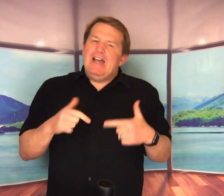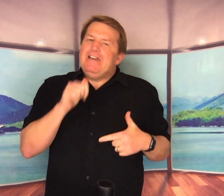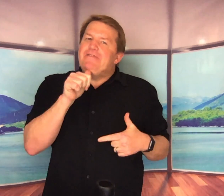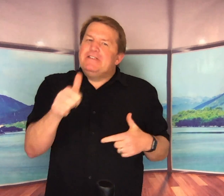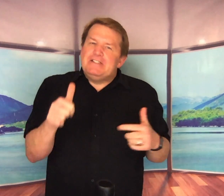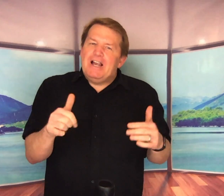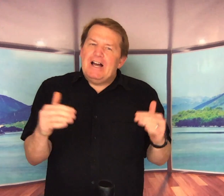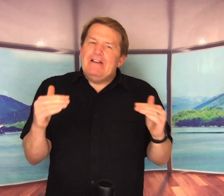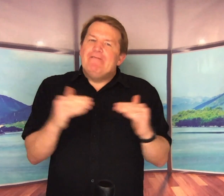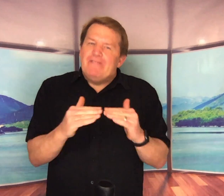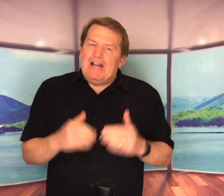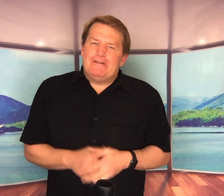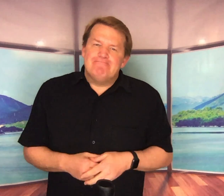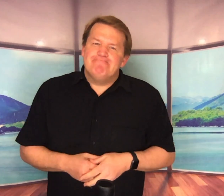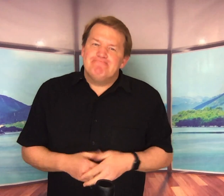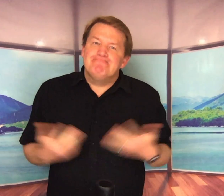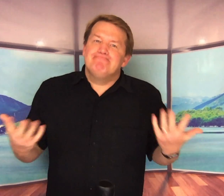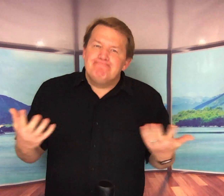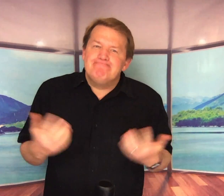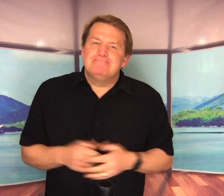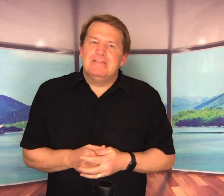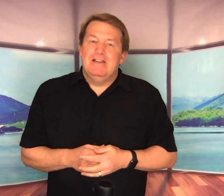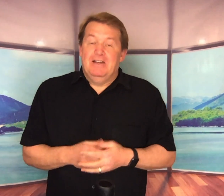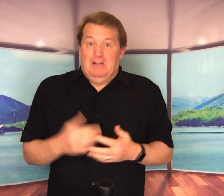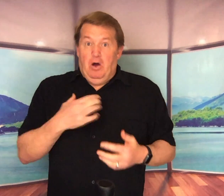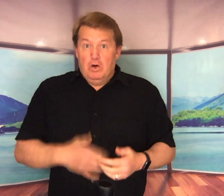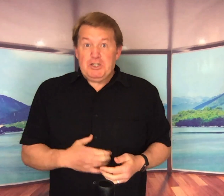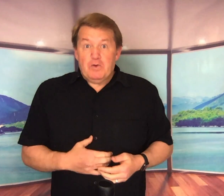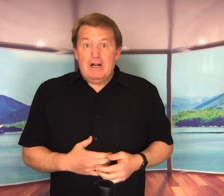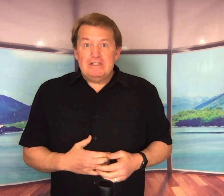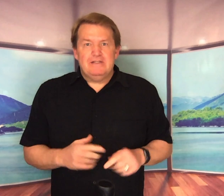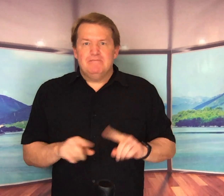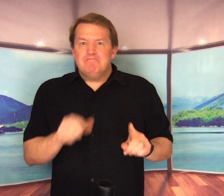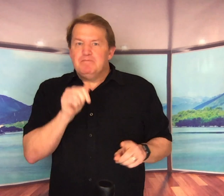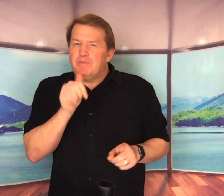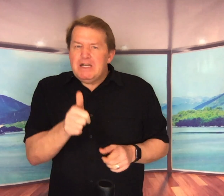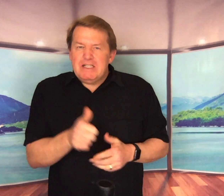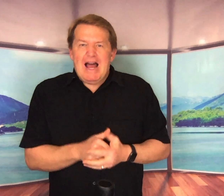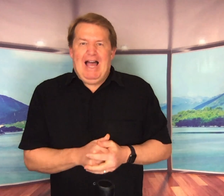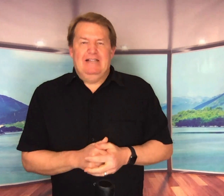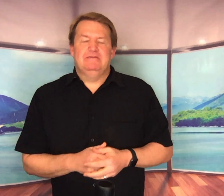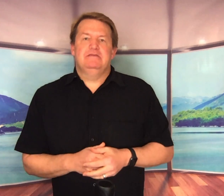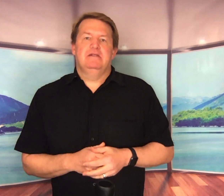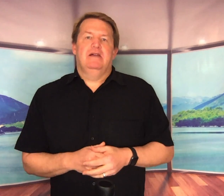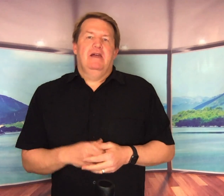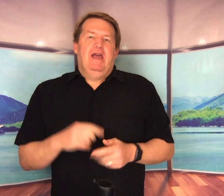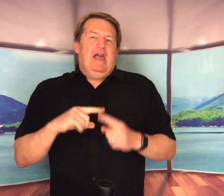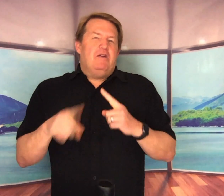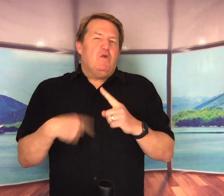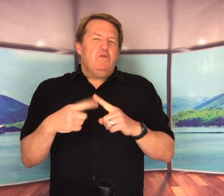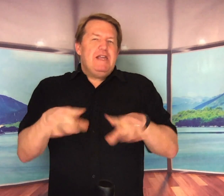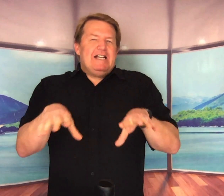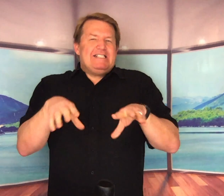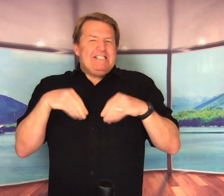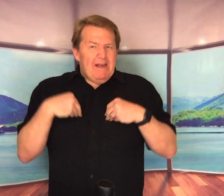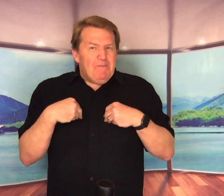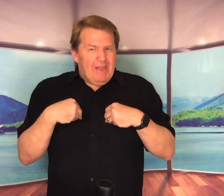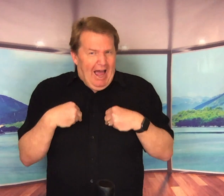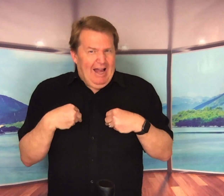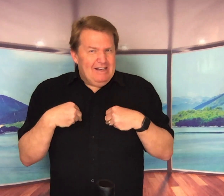life is not fair. I wish it was, but it's not. And when we accept that,